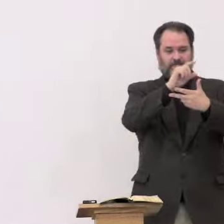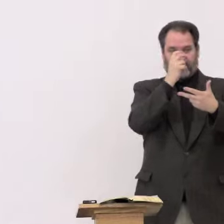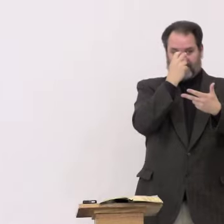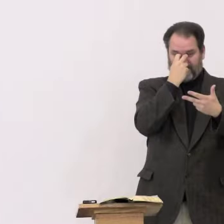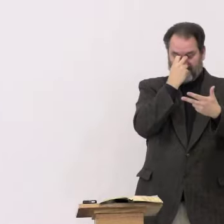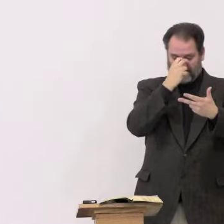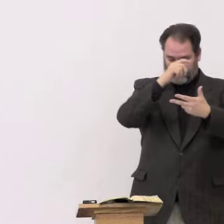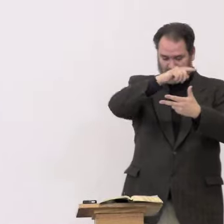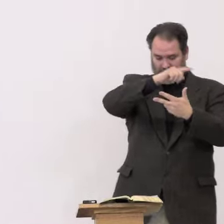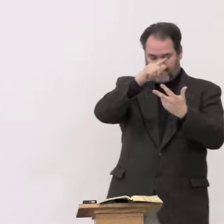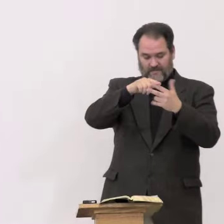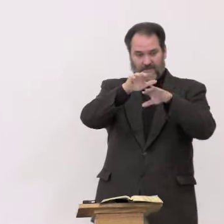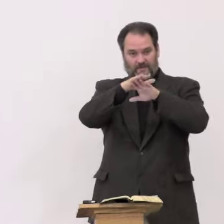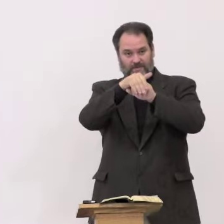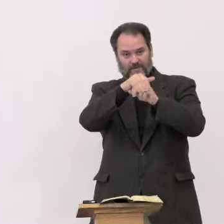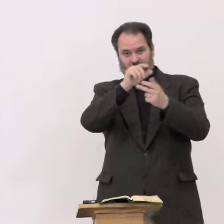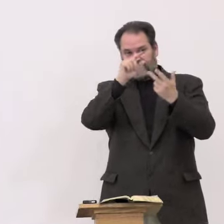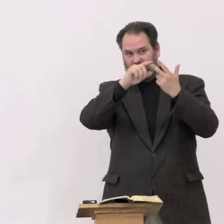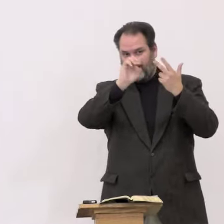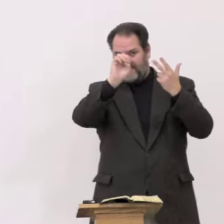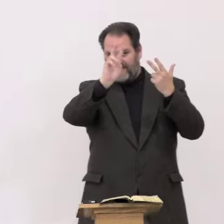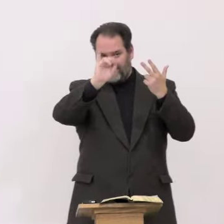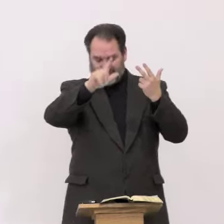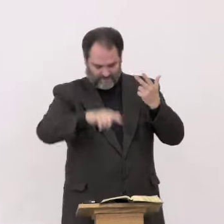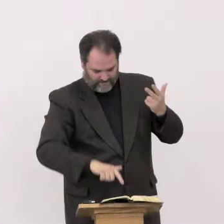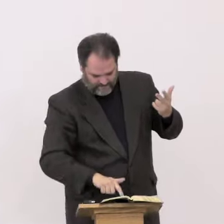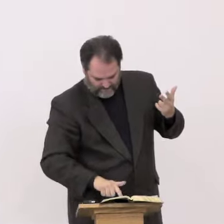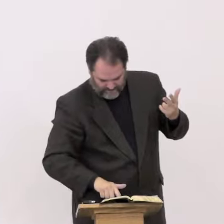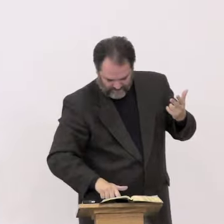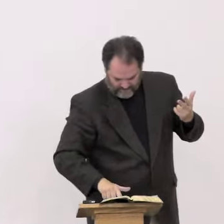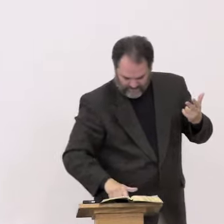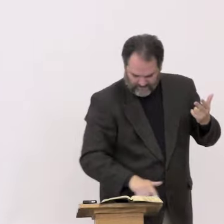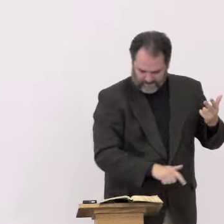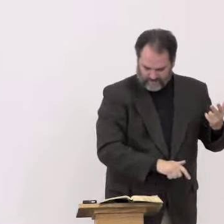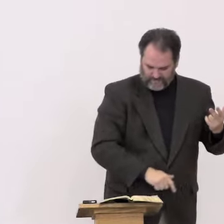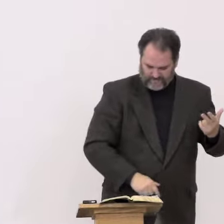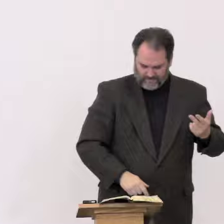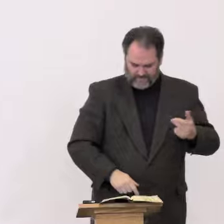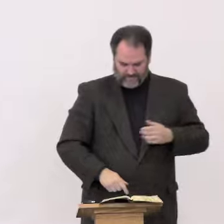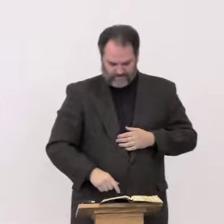See, there's a blind man leading a blind man. There's hypocrite,